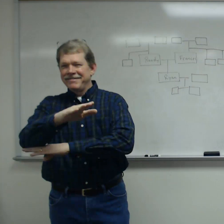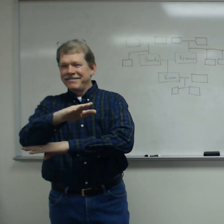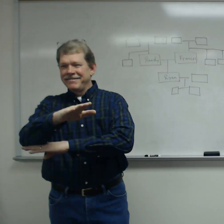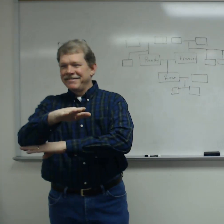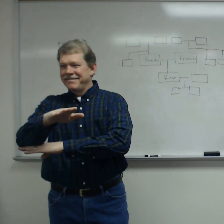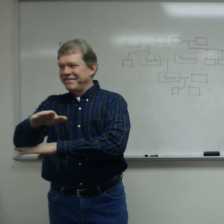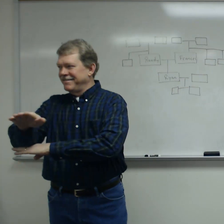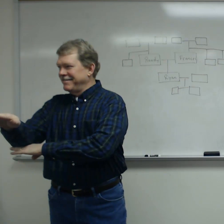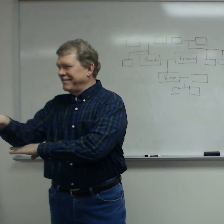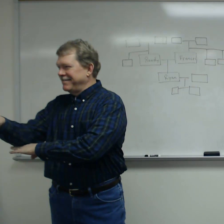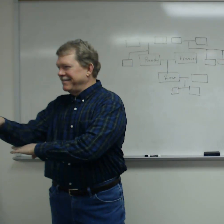It really is.